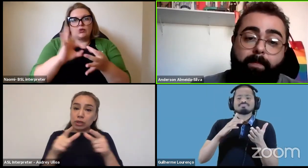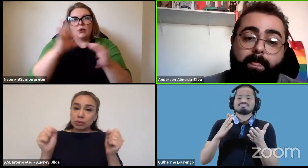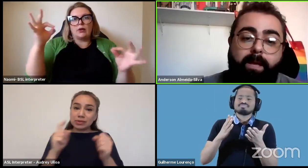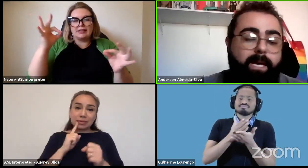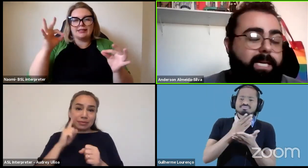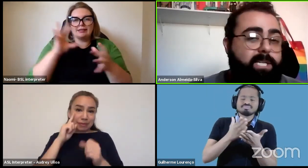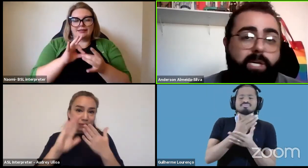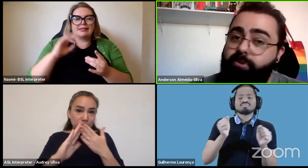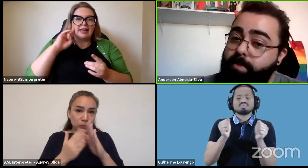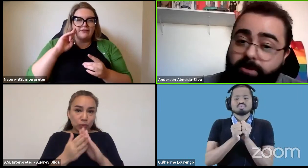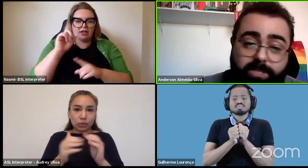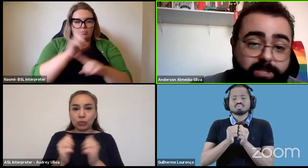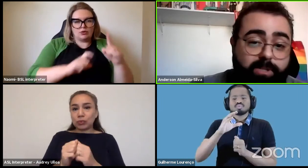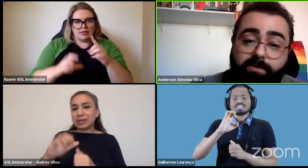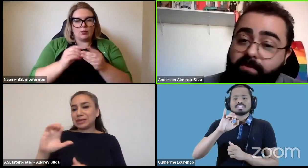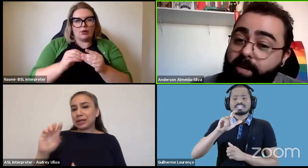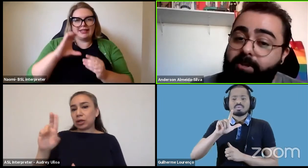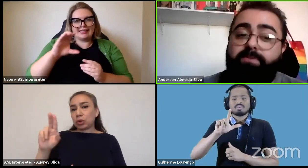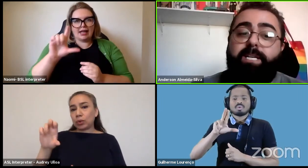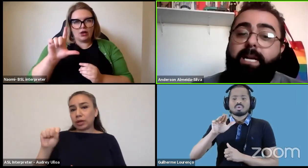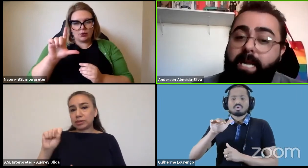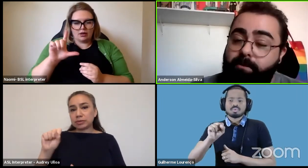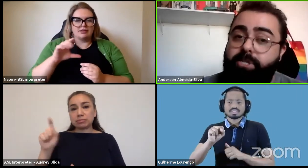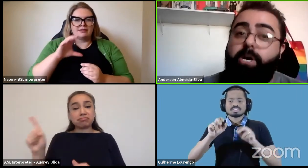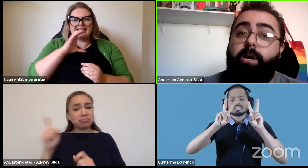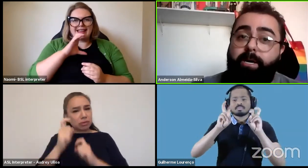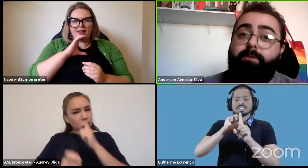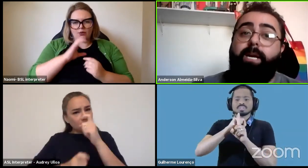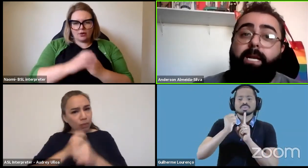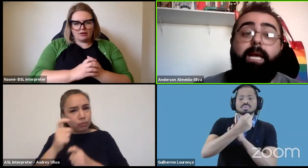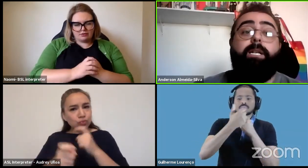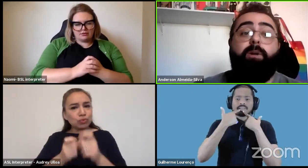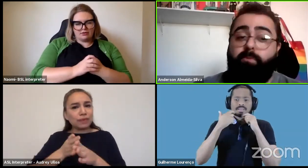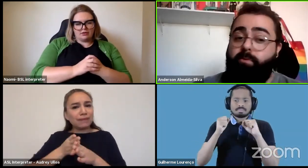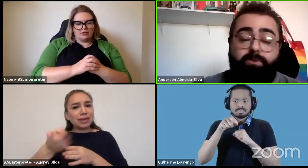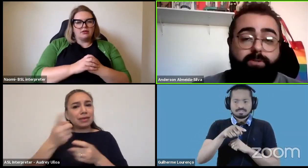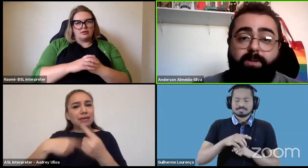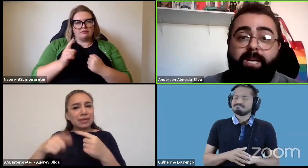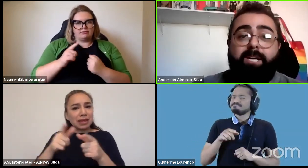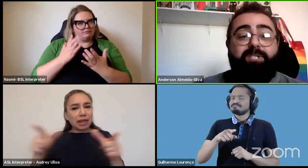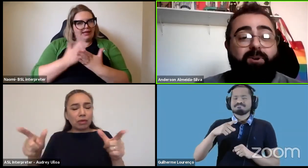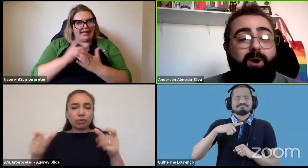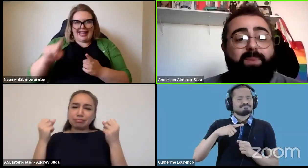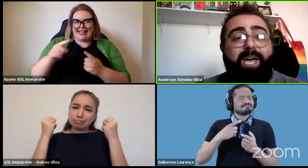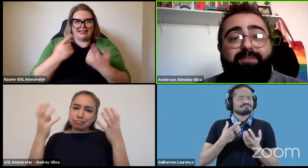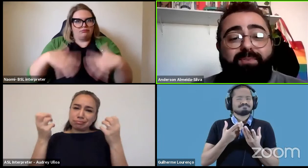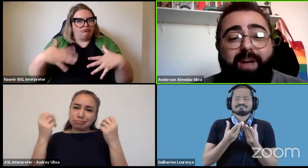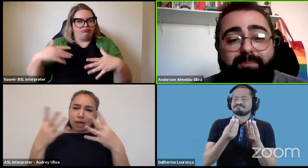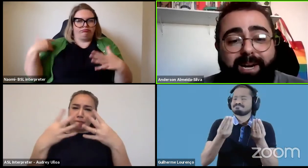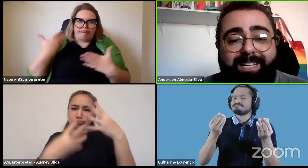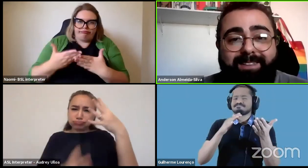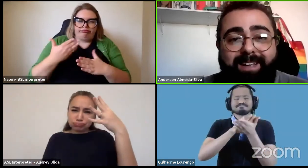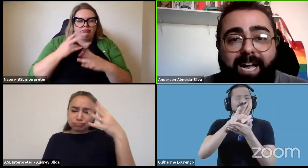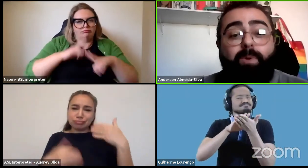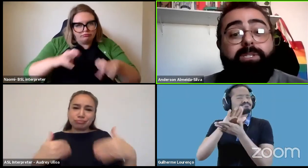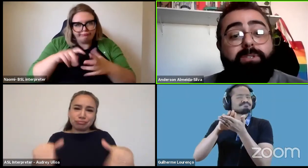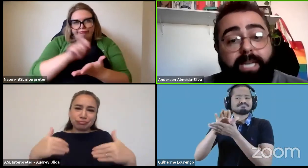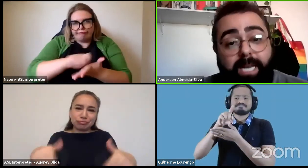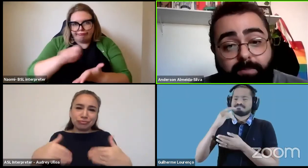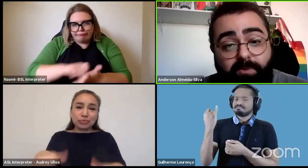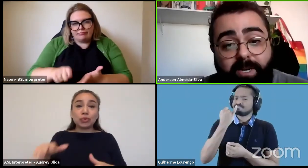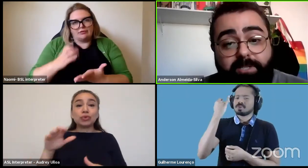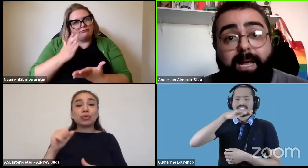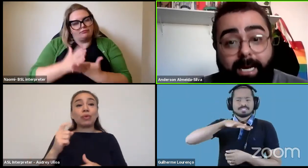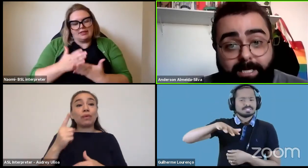Lucas. His contributions to the field of sign language are really innumerous. So on behalf of Abralin, I want